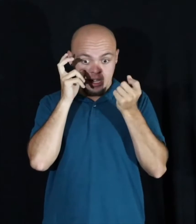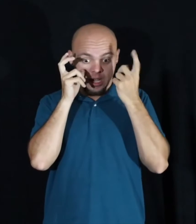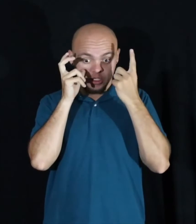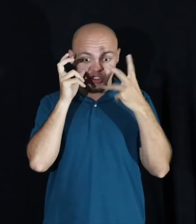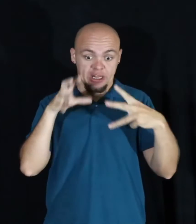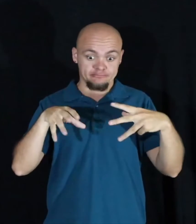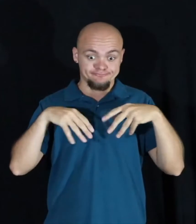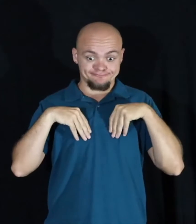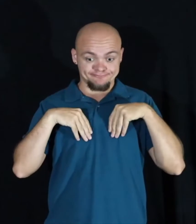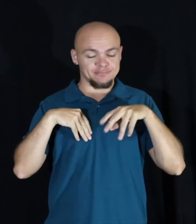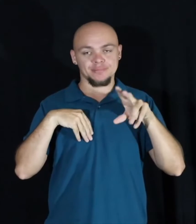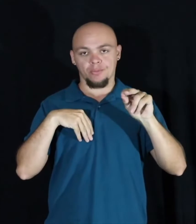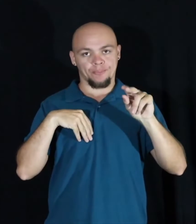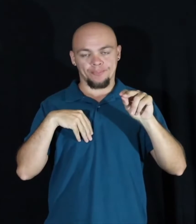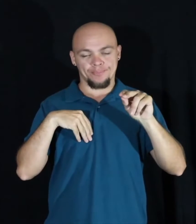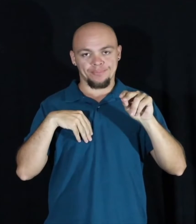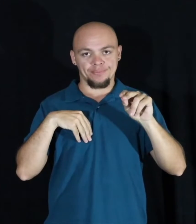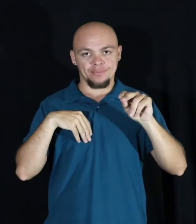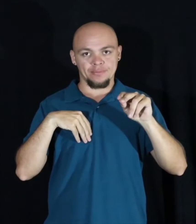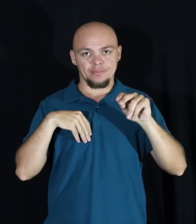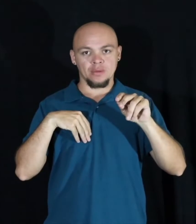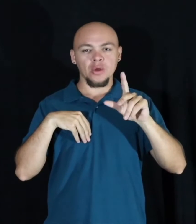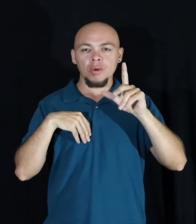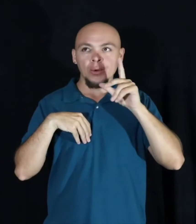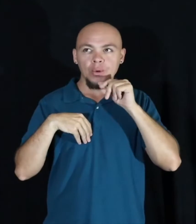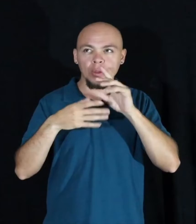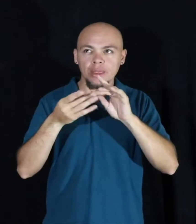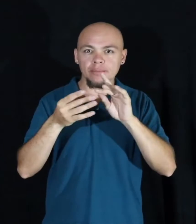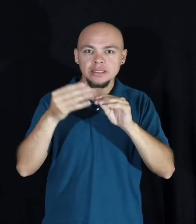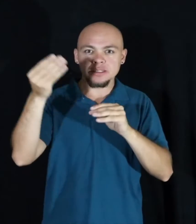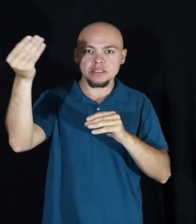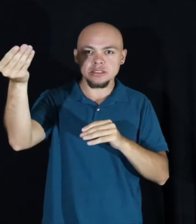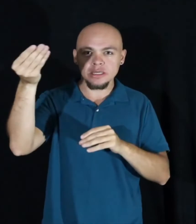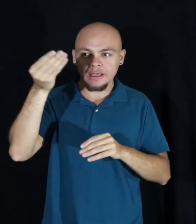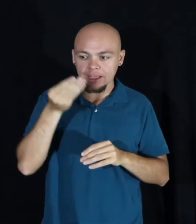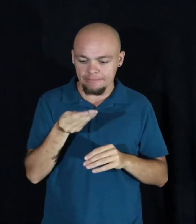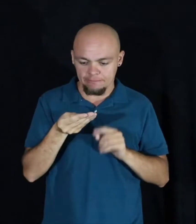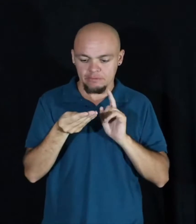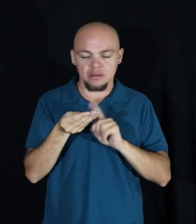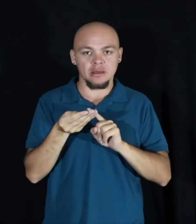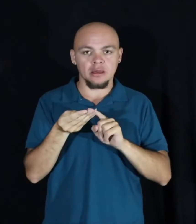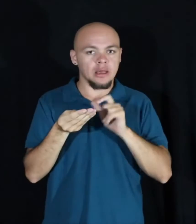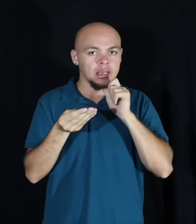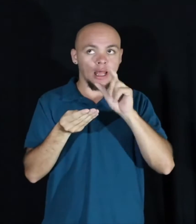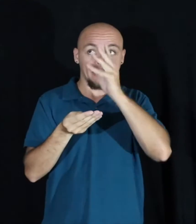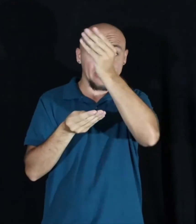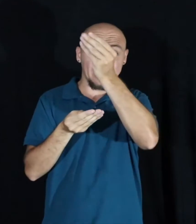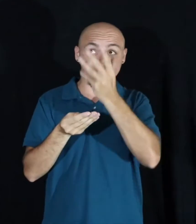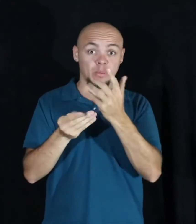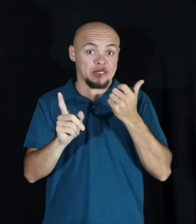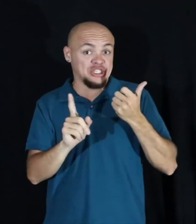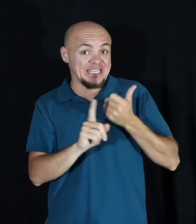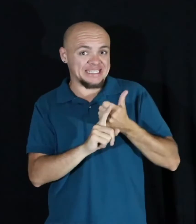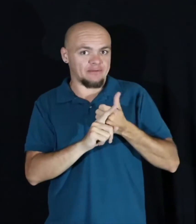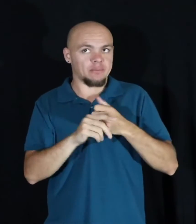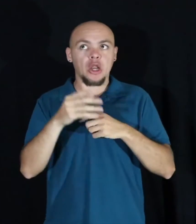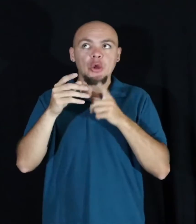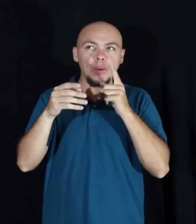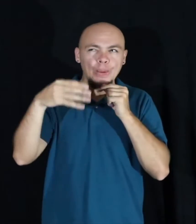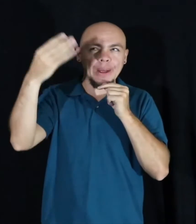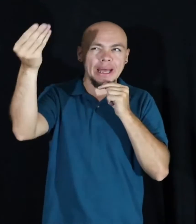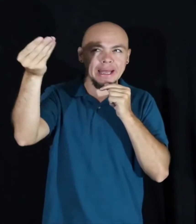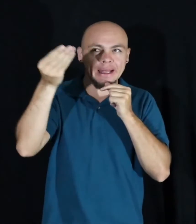it. It's about who's delivering the information, not just the information itself. We